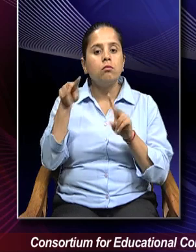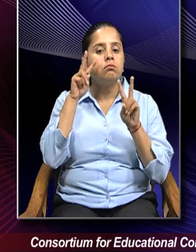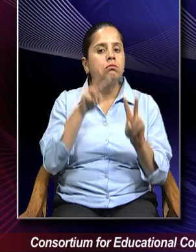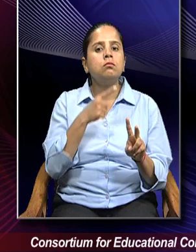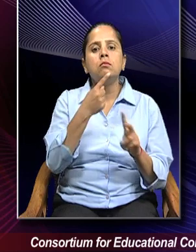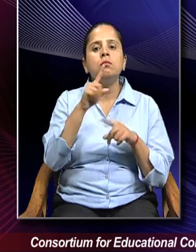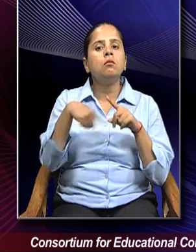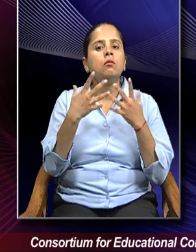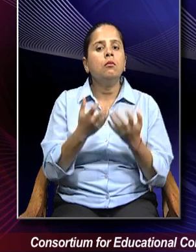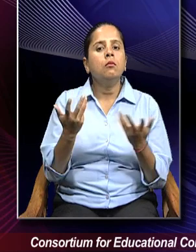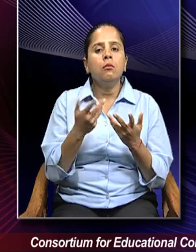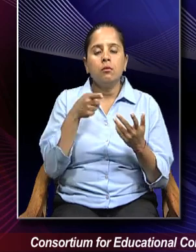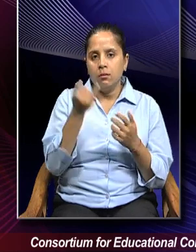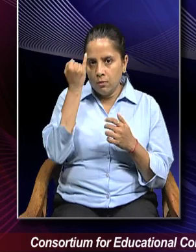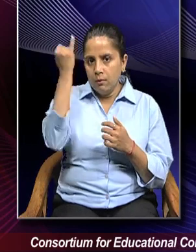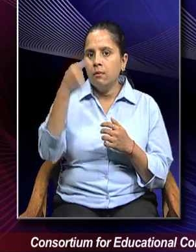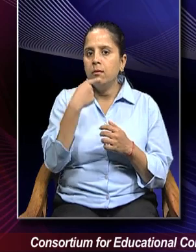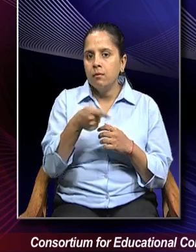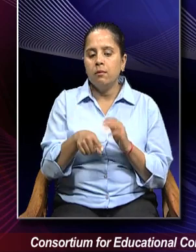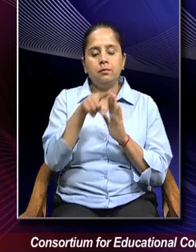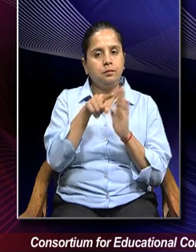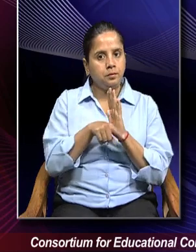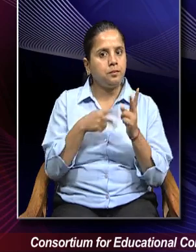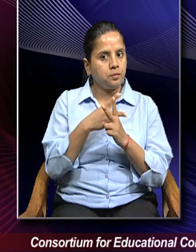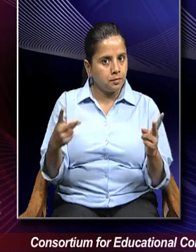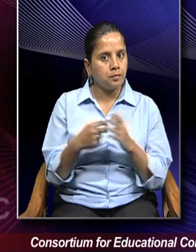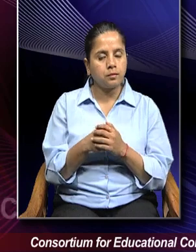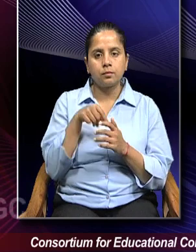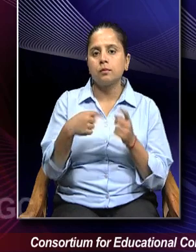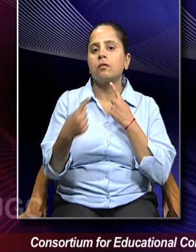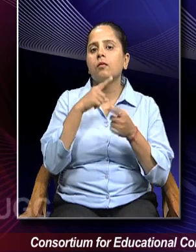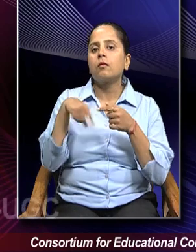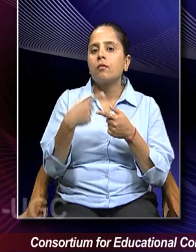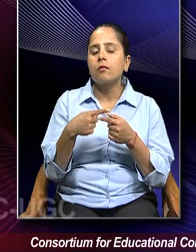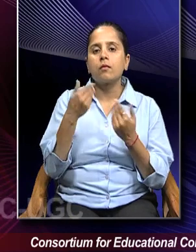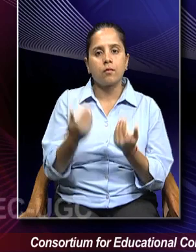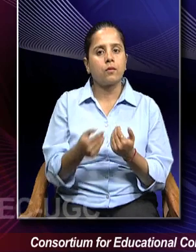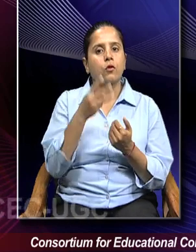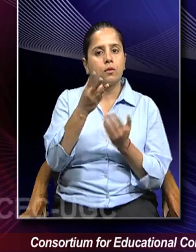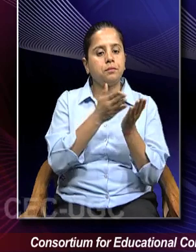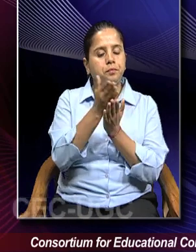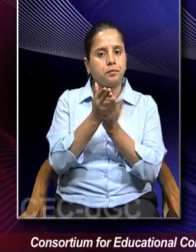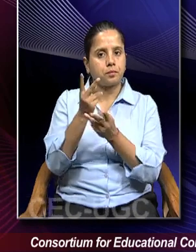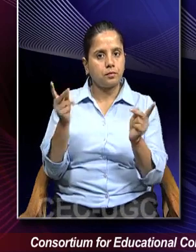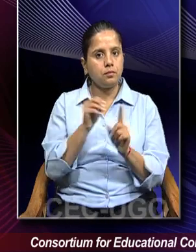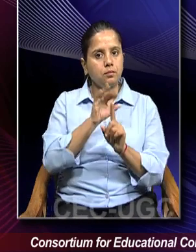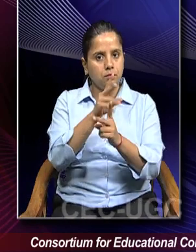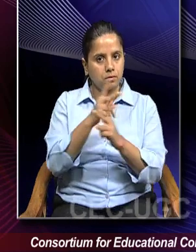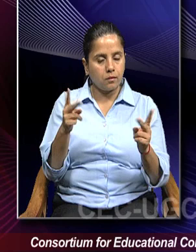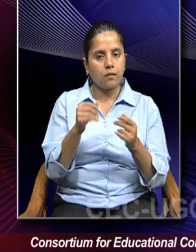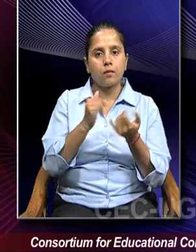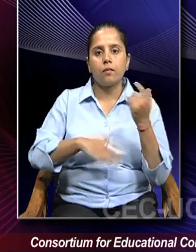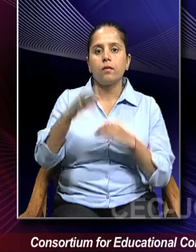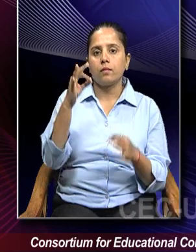about this very idea of ethics, wherein we will talk about three distinct approaches. We will also talk about social